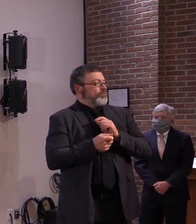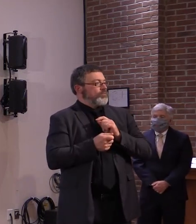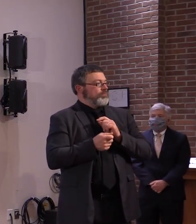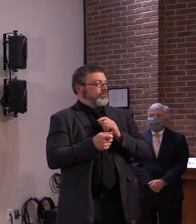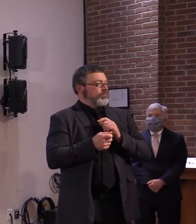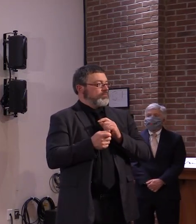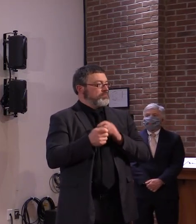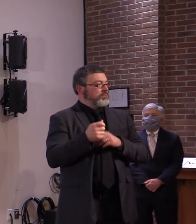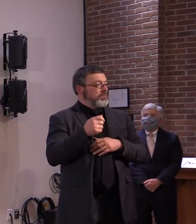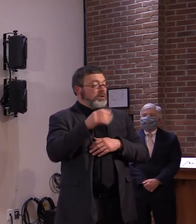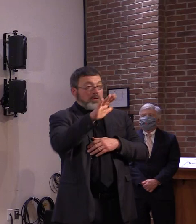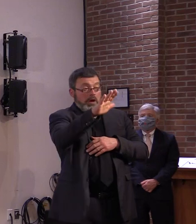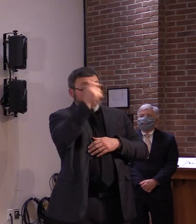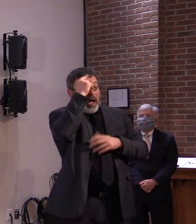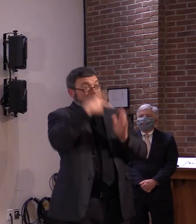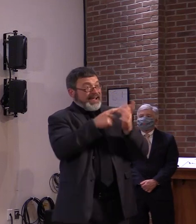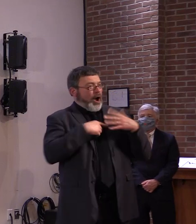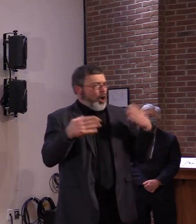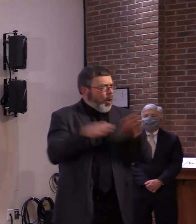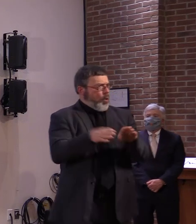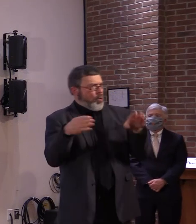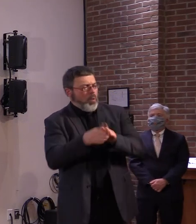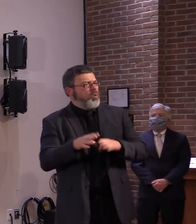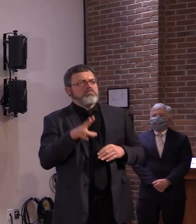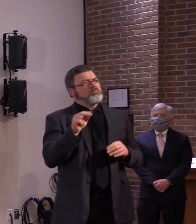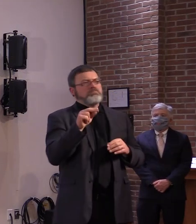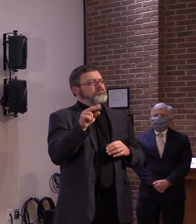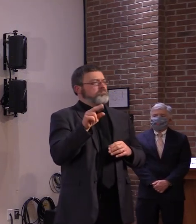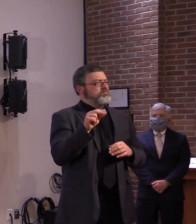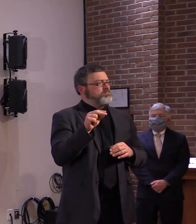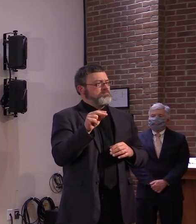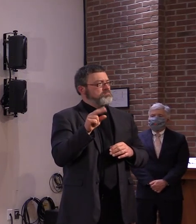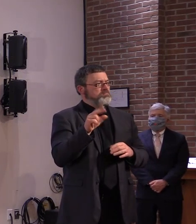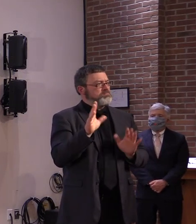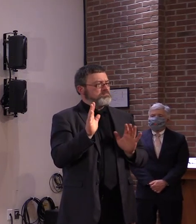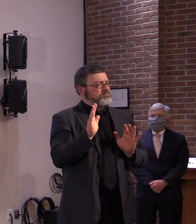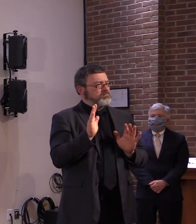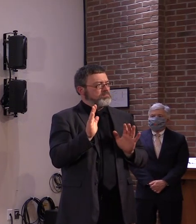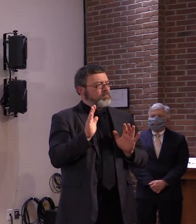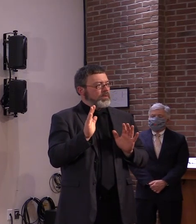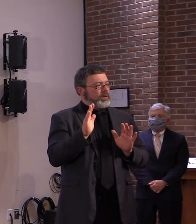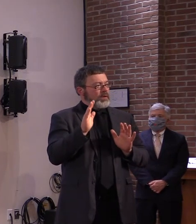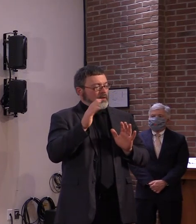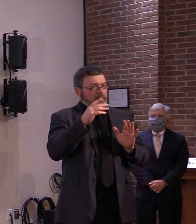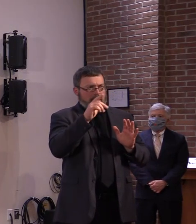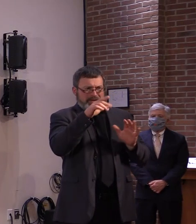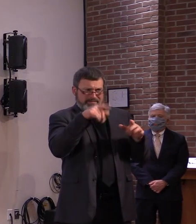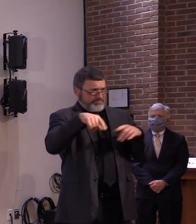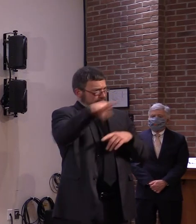have a little bit better understanding of what this virus does and how to protect ourselves.